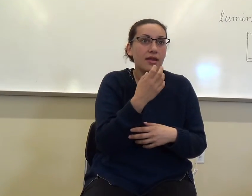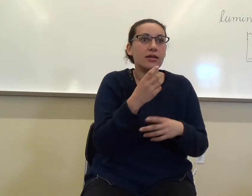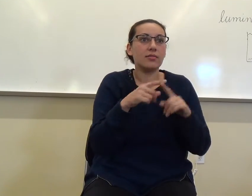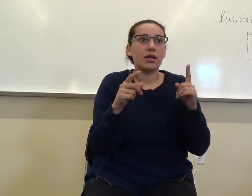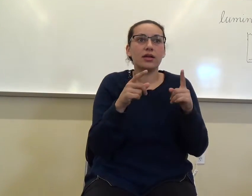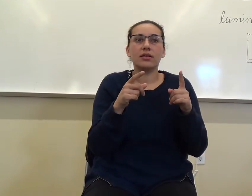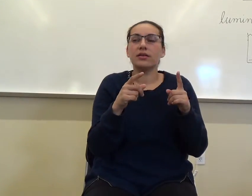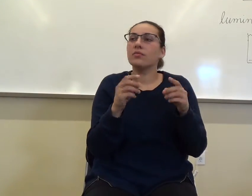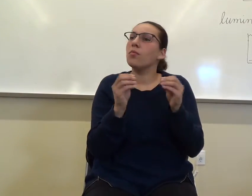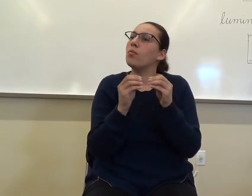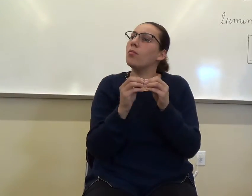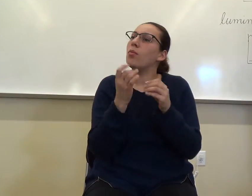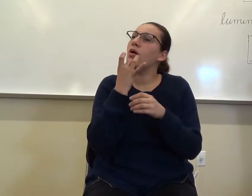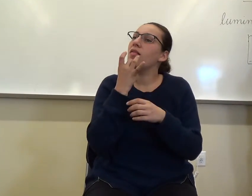this root